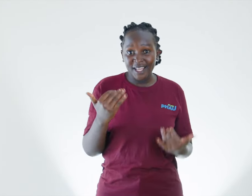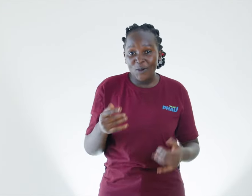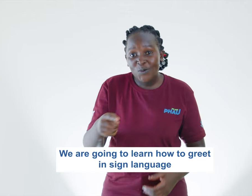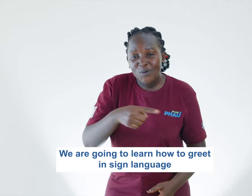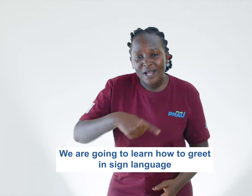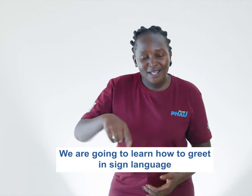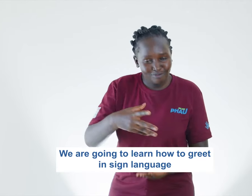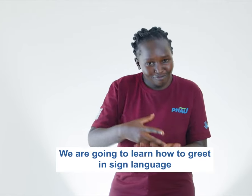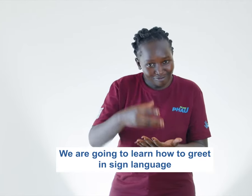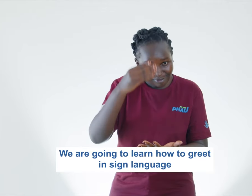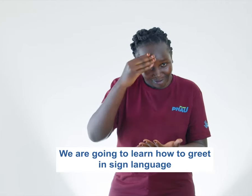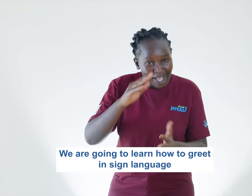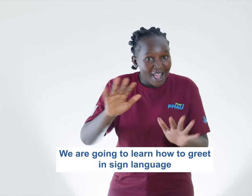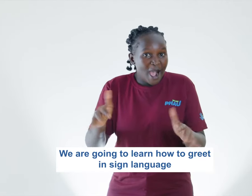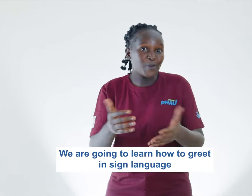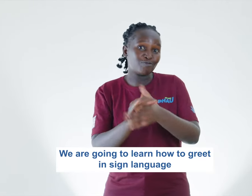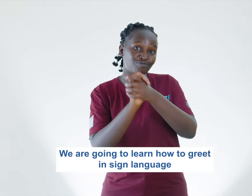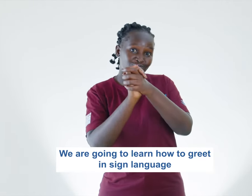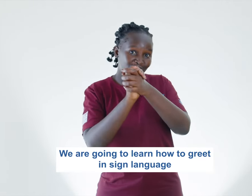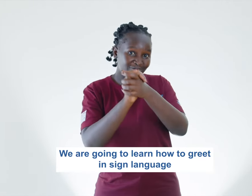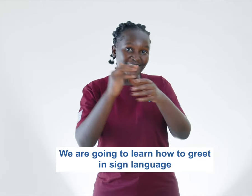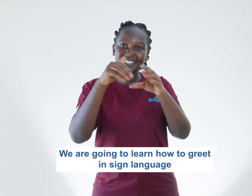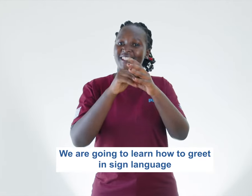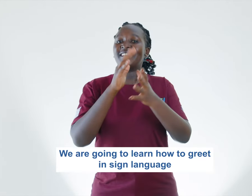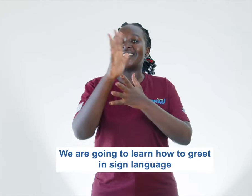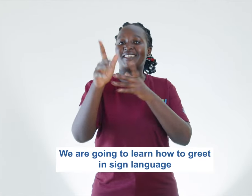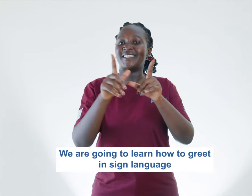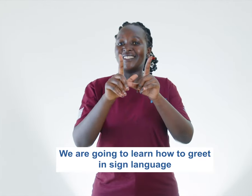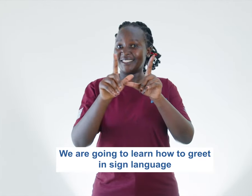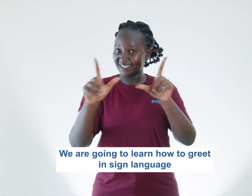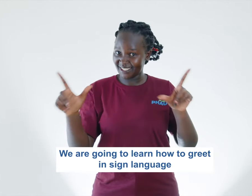We are going to learn how to greet in sign language.